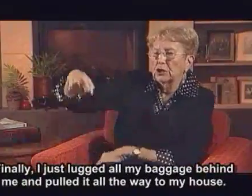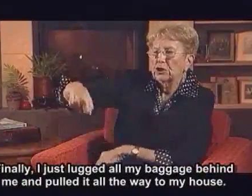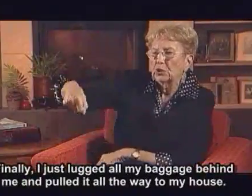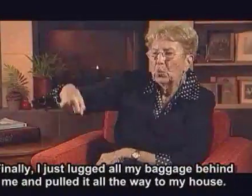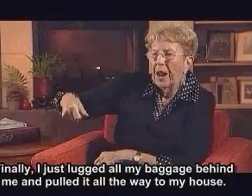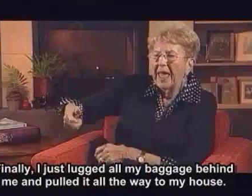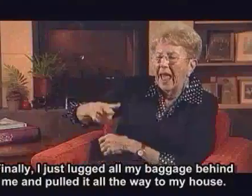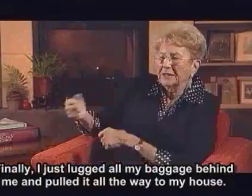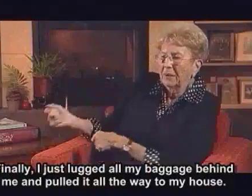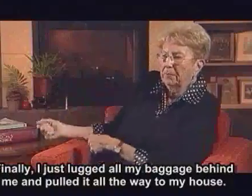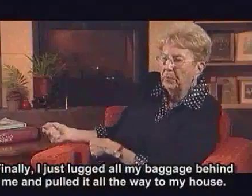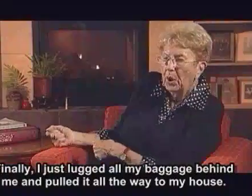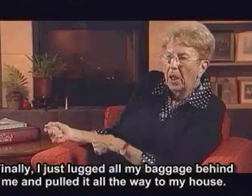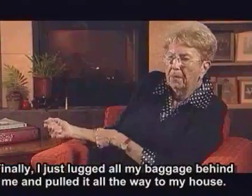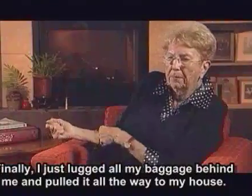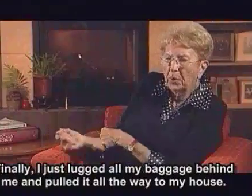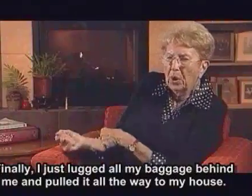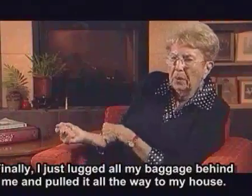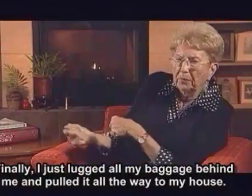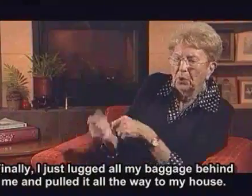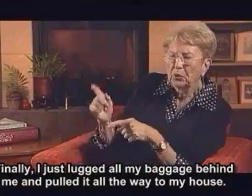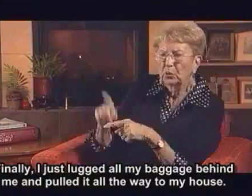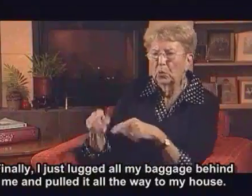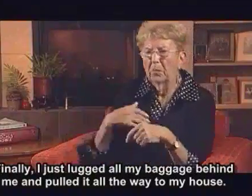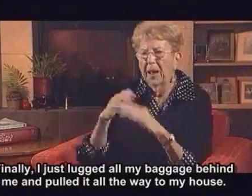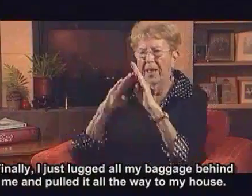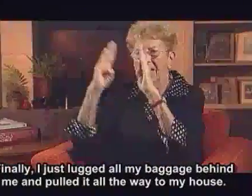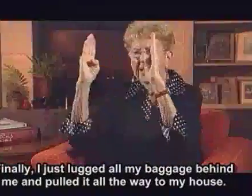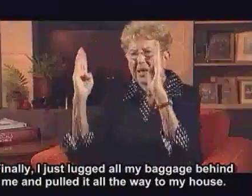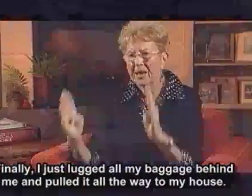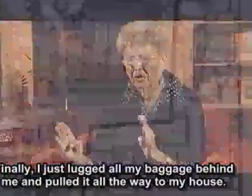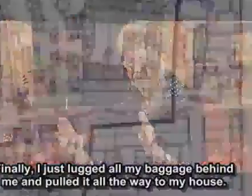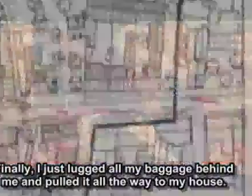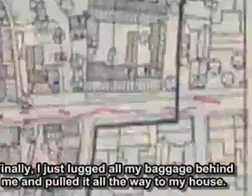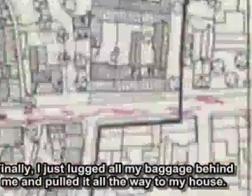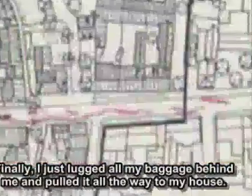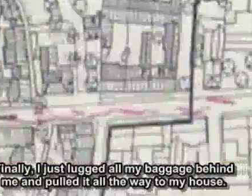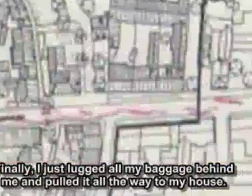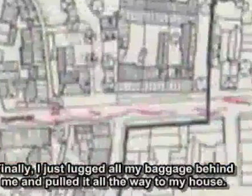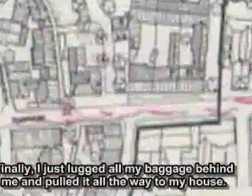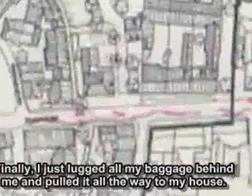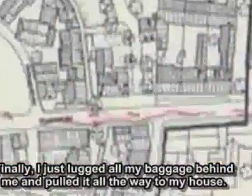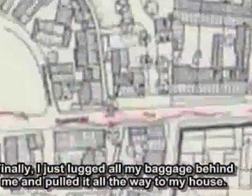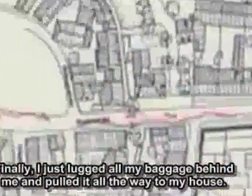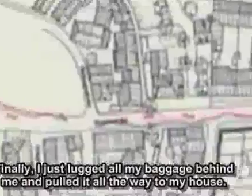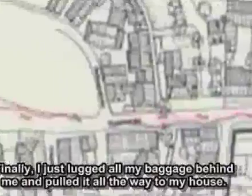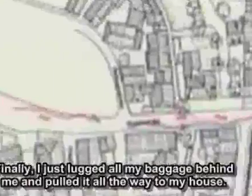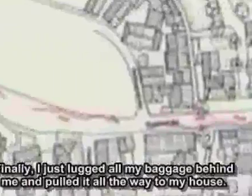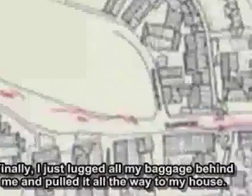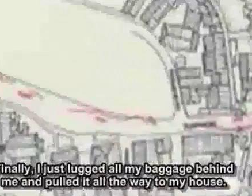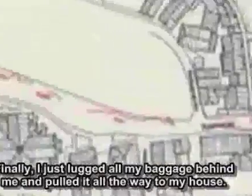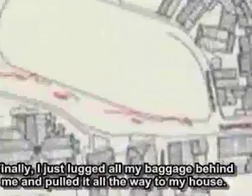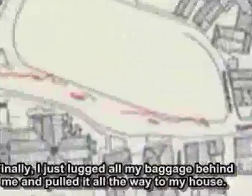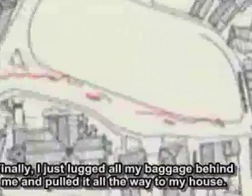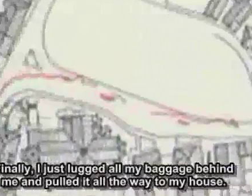Finally, I just lugged all my baggage behind me and pulled it all the way to my house.